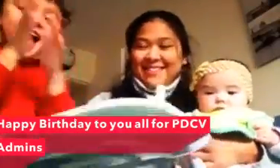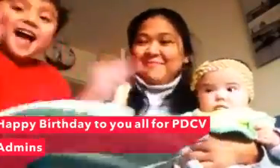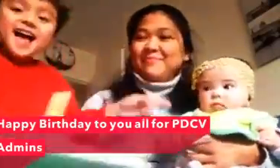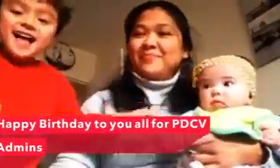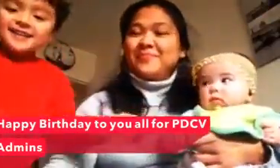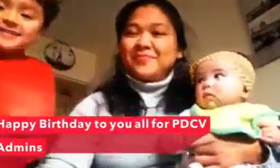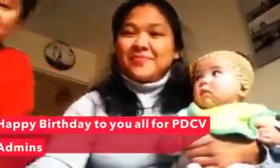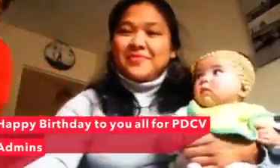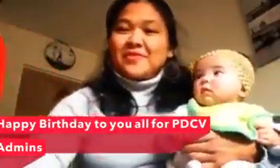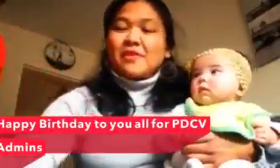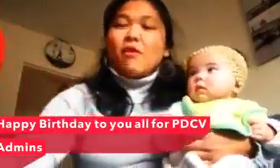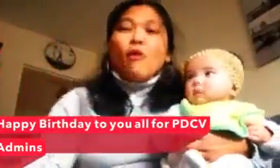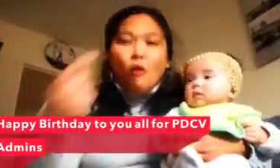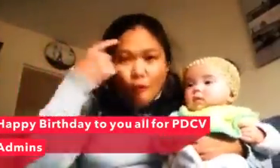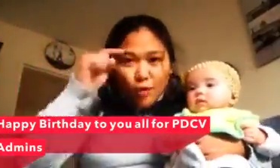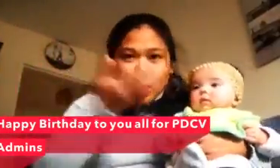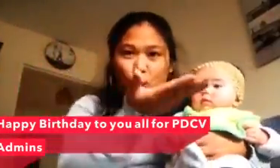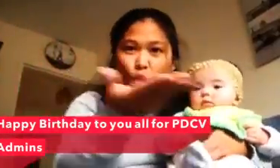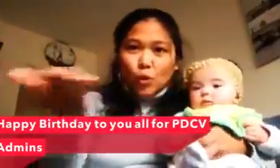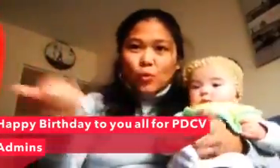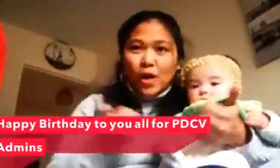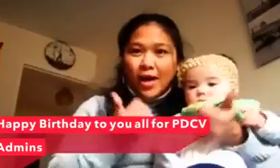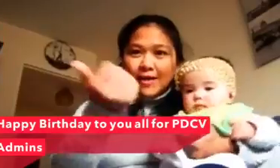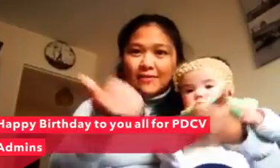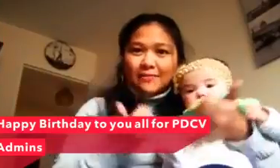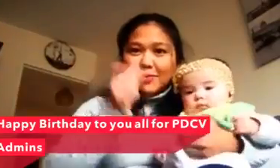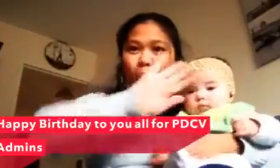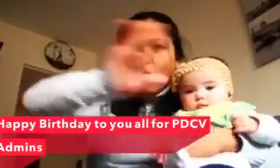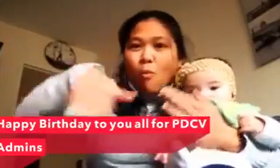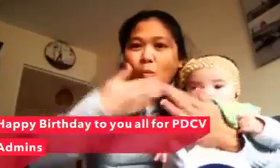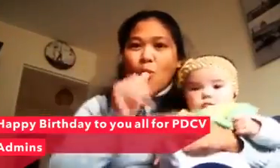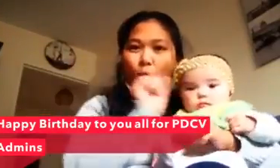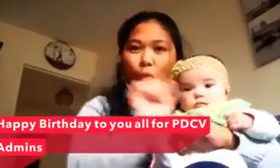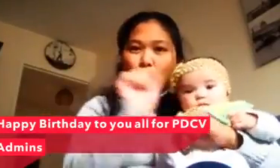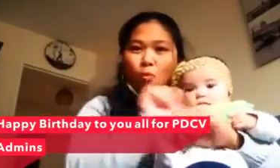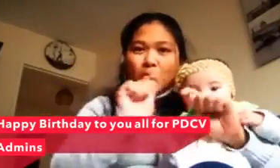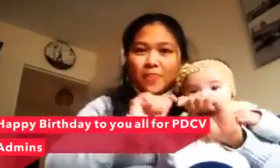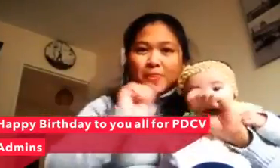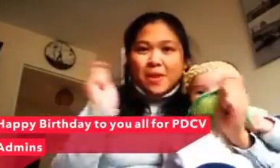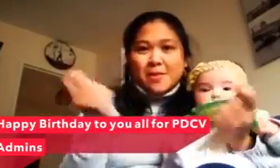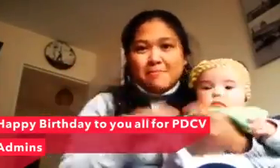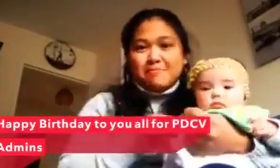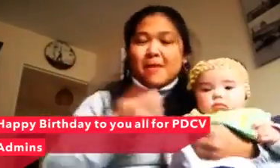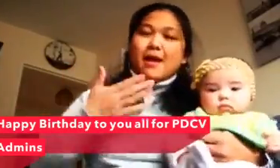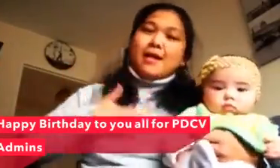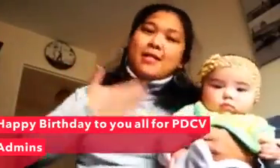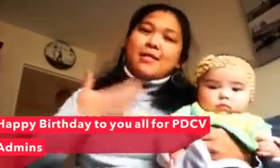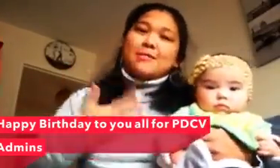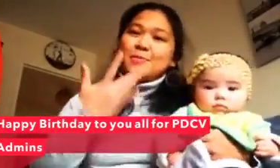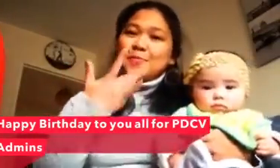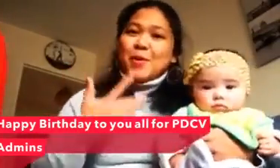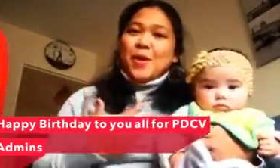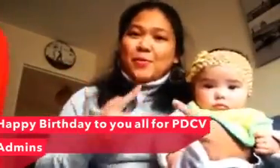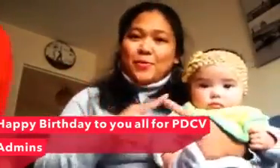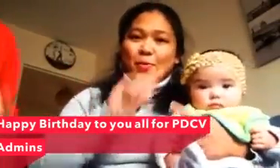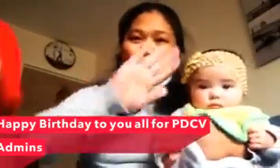Where we can be Together in the morning sun